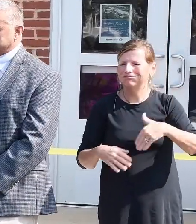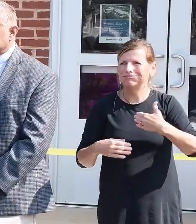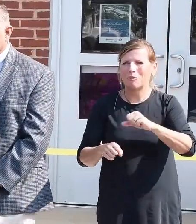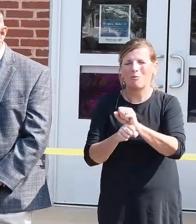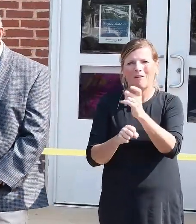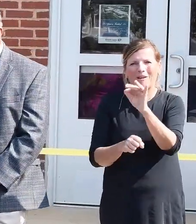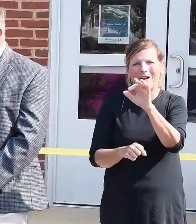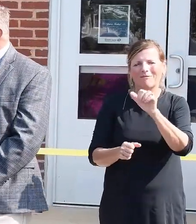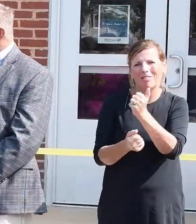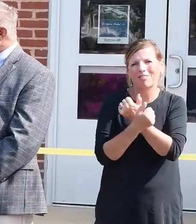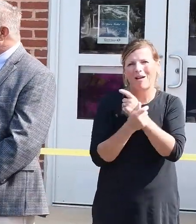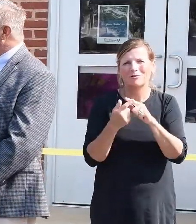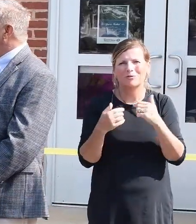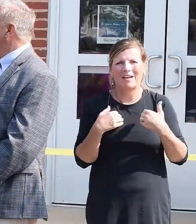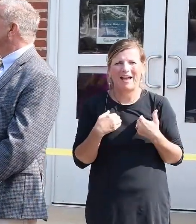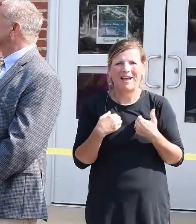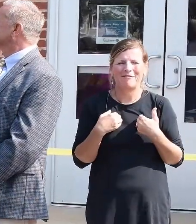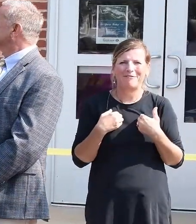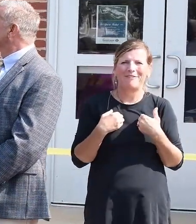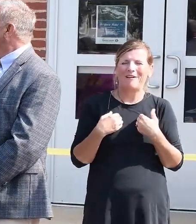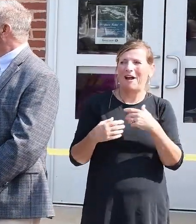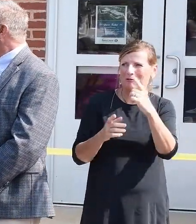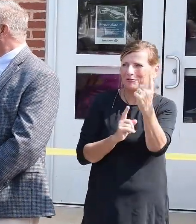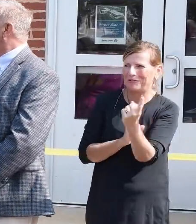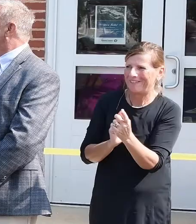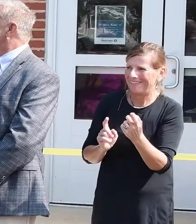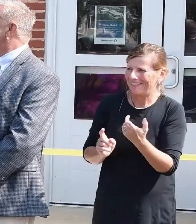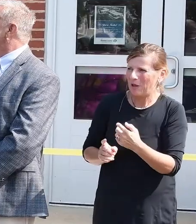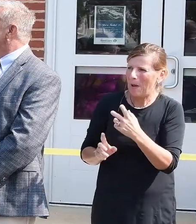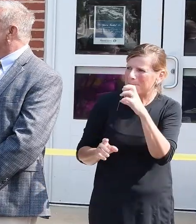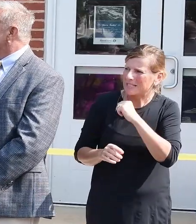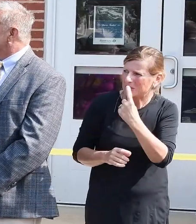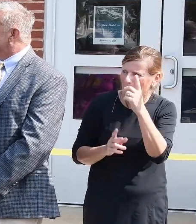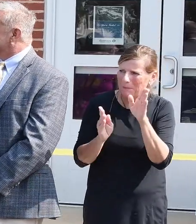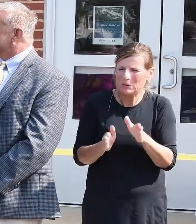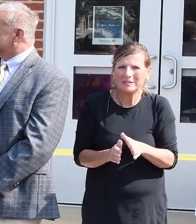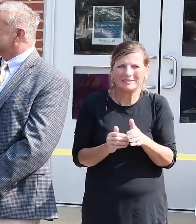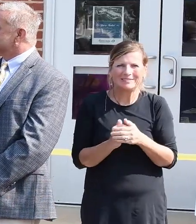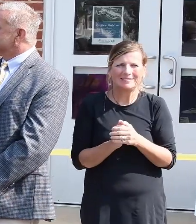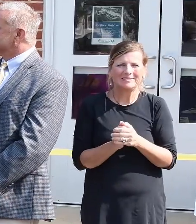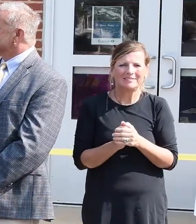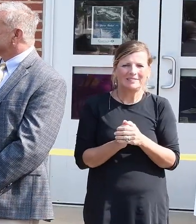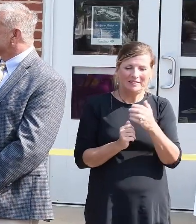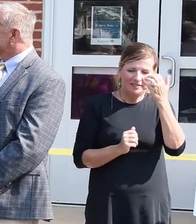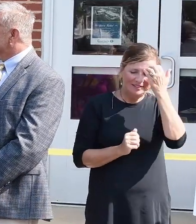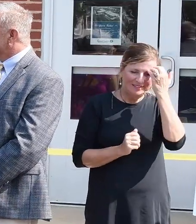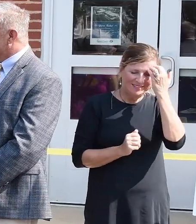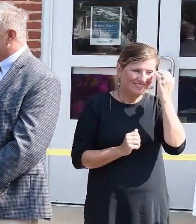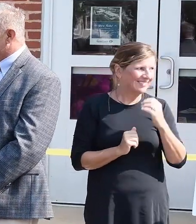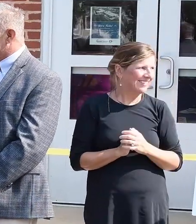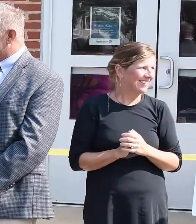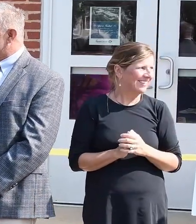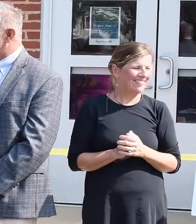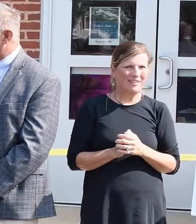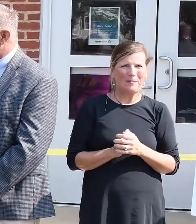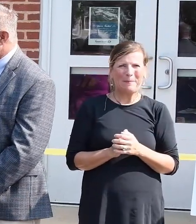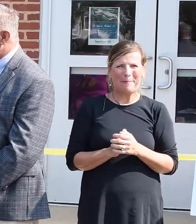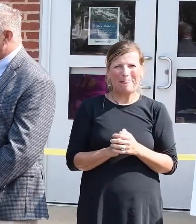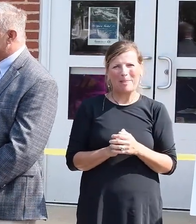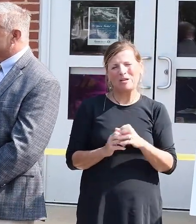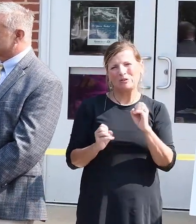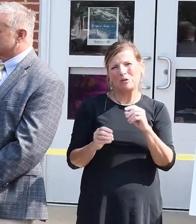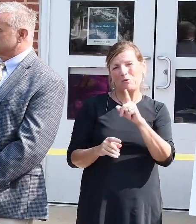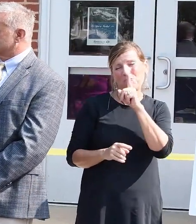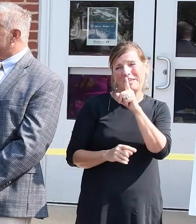in the first place. Oh, good. I was about to invite my colleagues, and we're missing just one. Okay. So